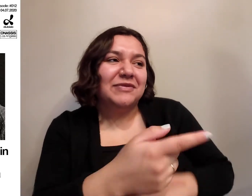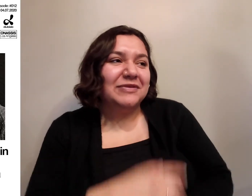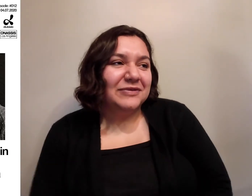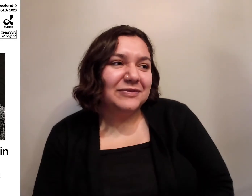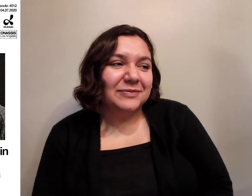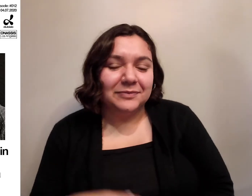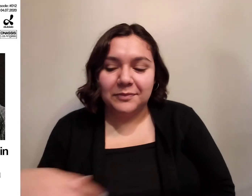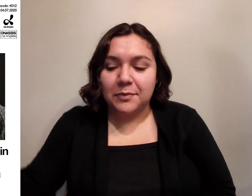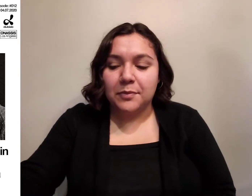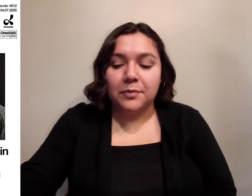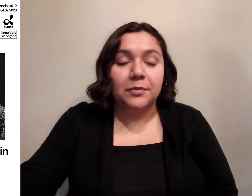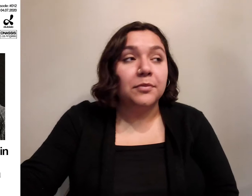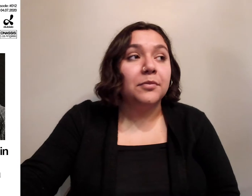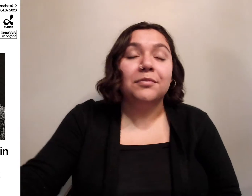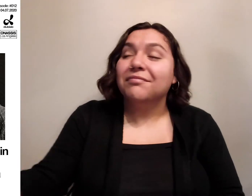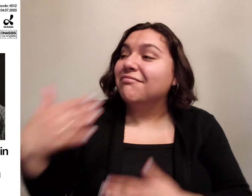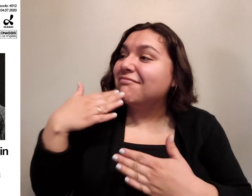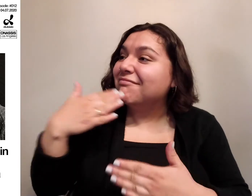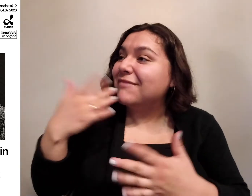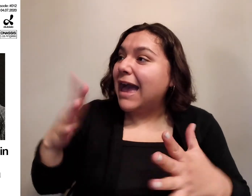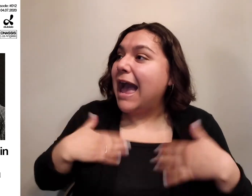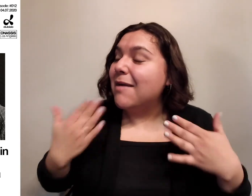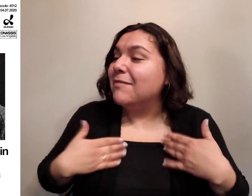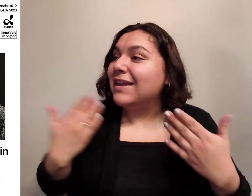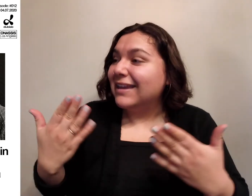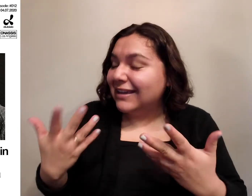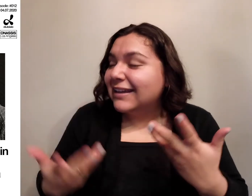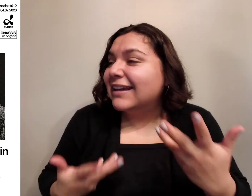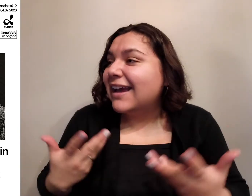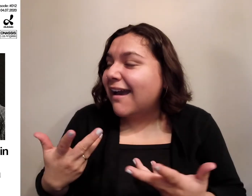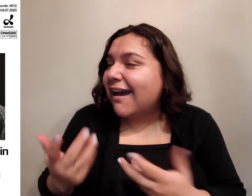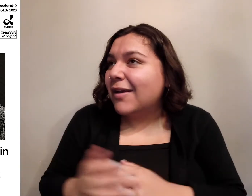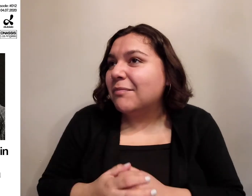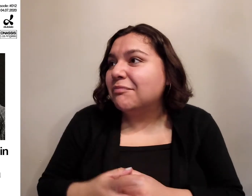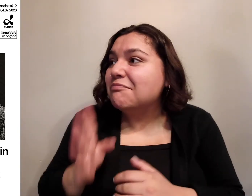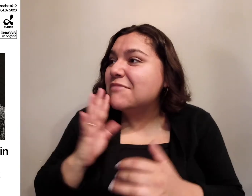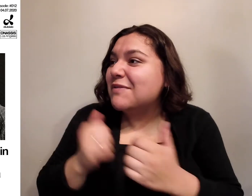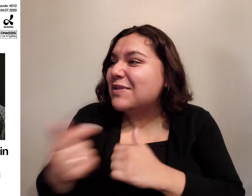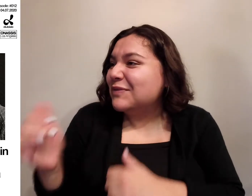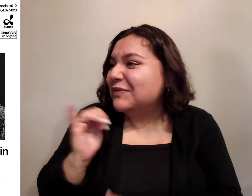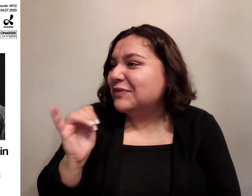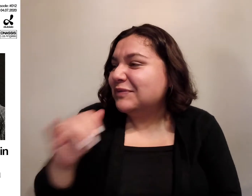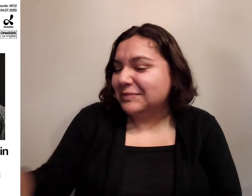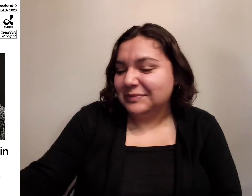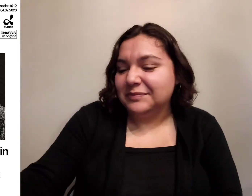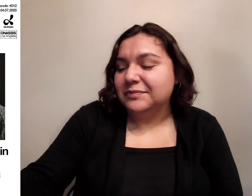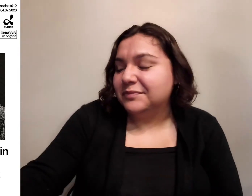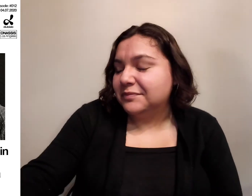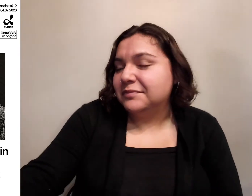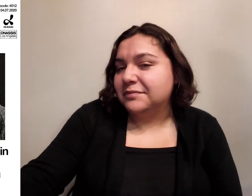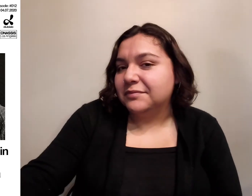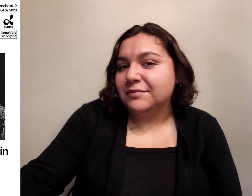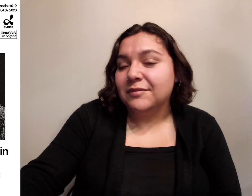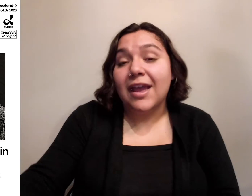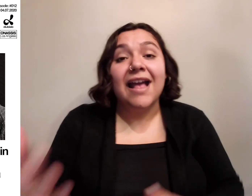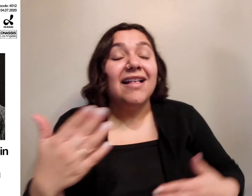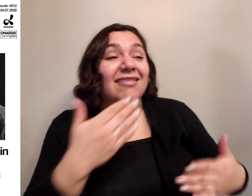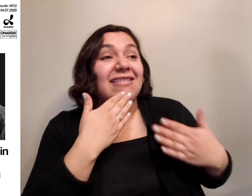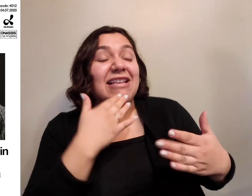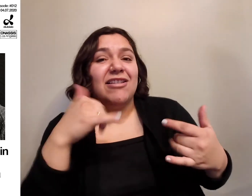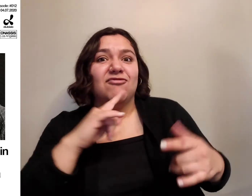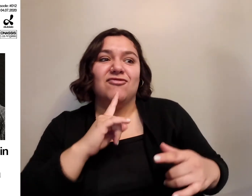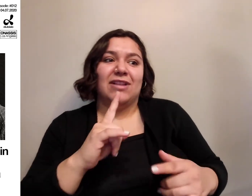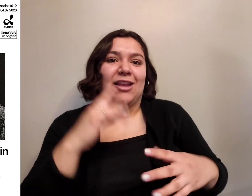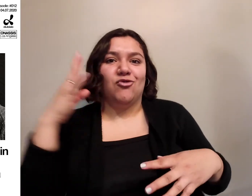you. Thank you, and I'm glad to be able to talk to you as well. Thank you. In this very dire,